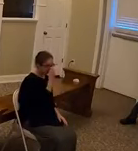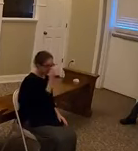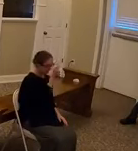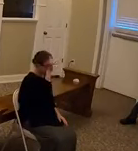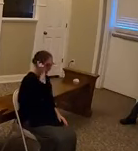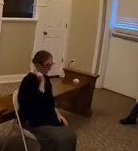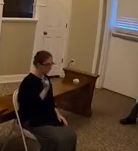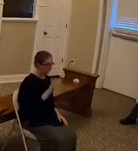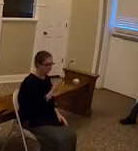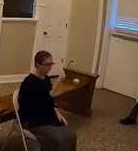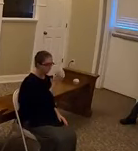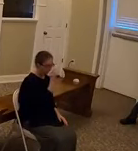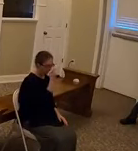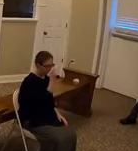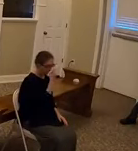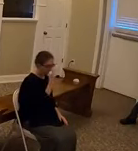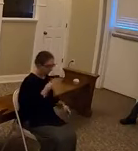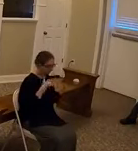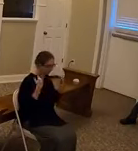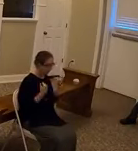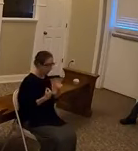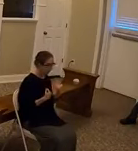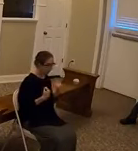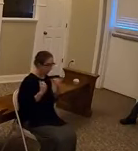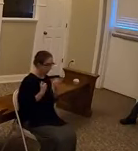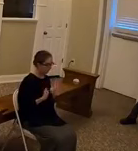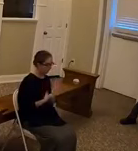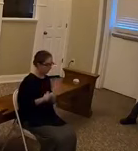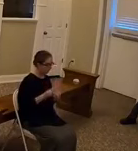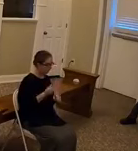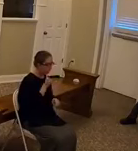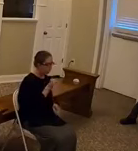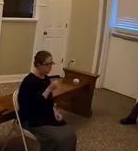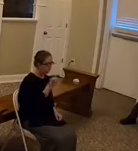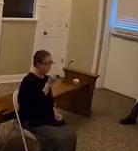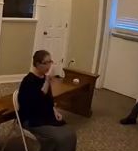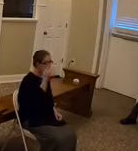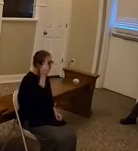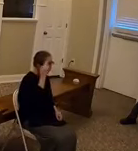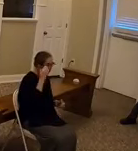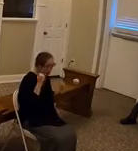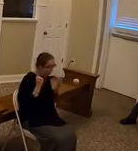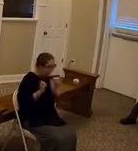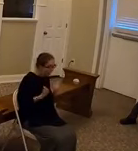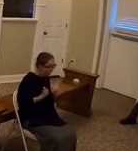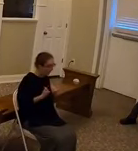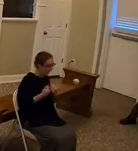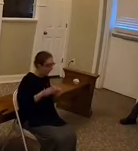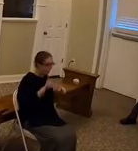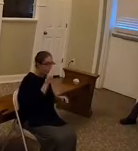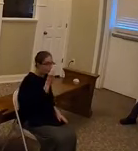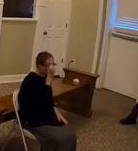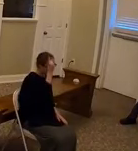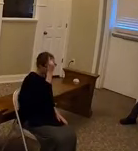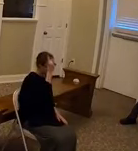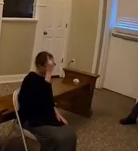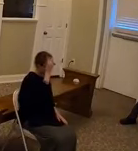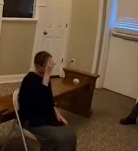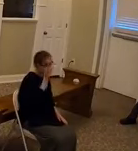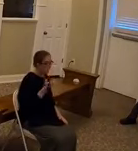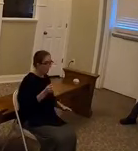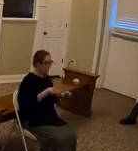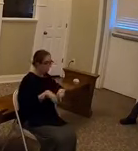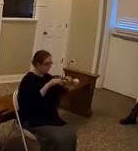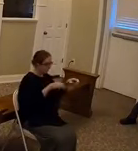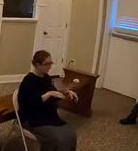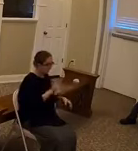And because they're blinded, they've got on a garment they don't even realize they've got on. They don't understand that what